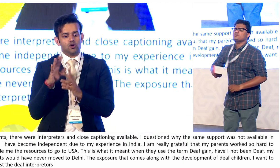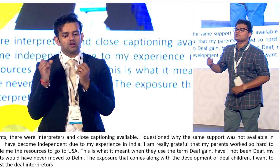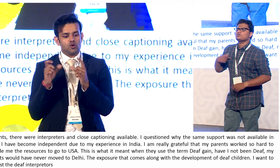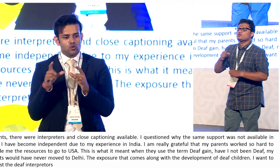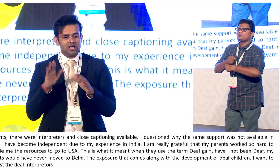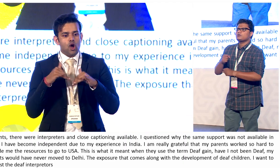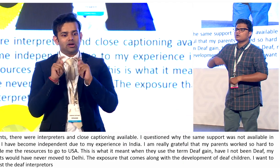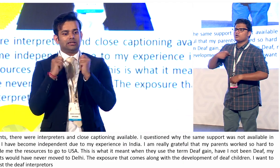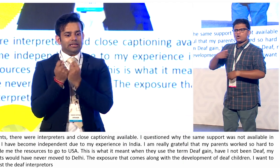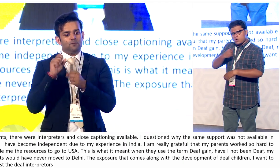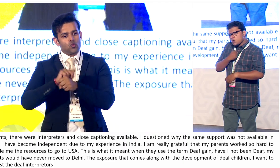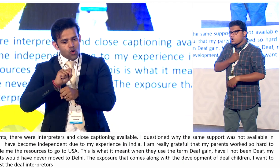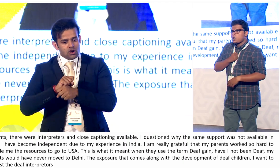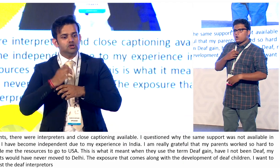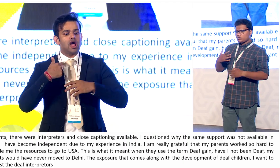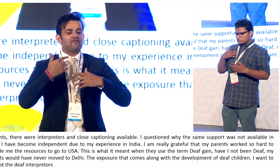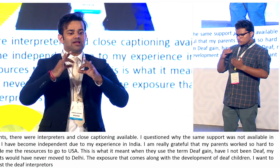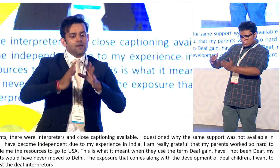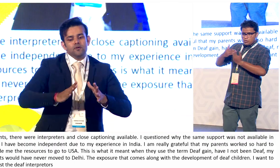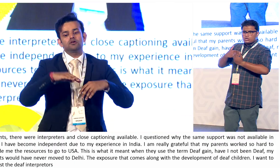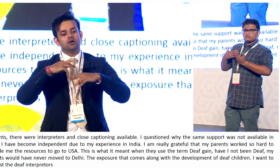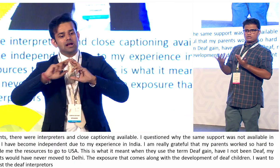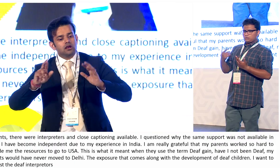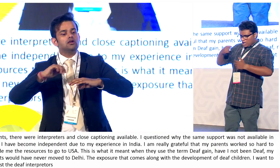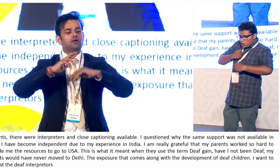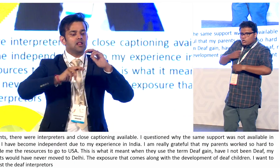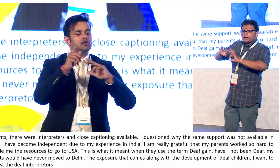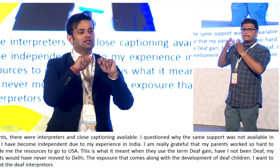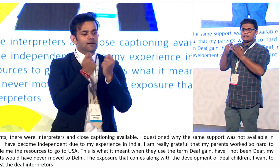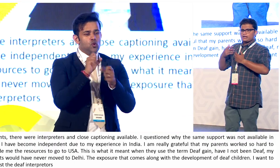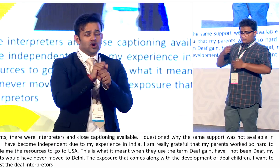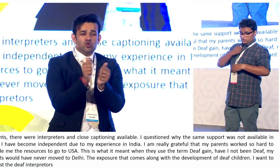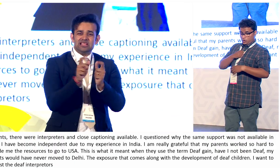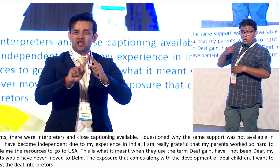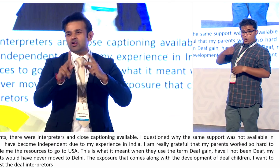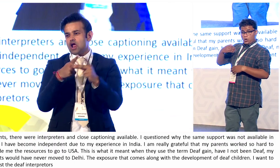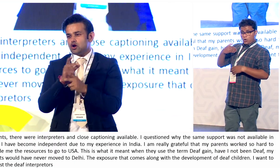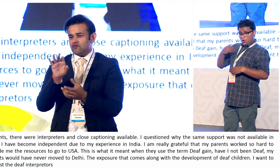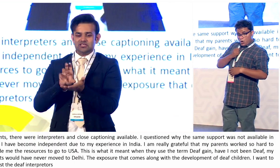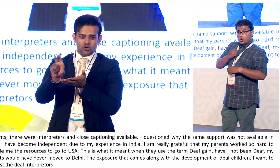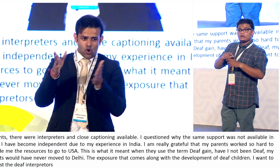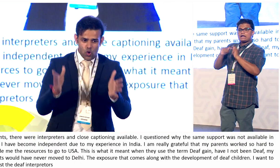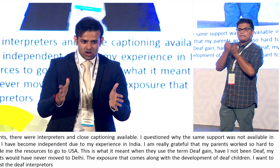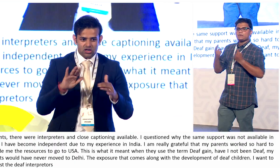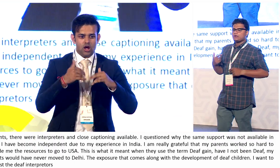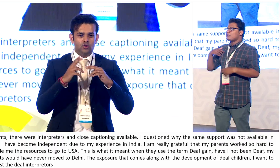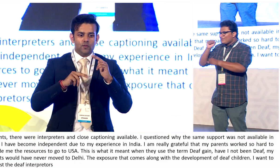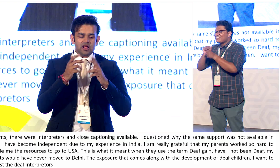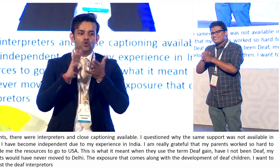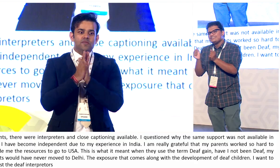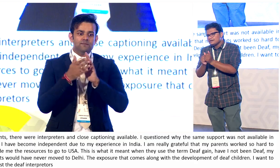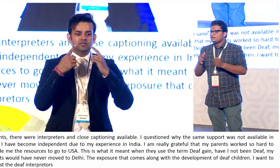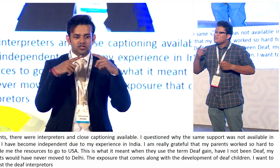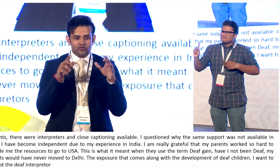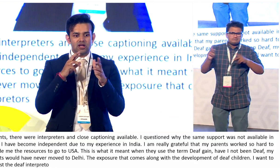in India my own support system, my own team. So we have an interpreter. And I've worked with, you know, I work with